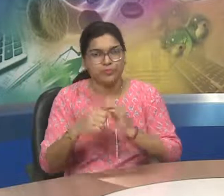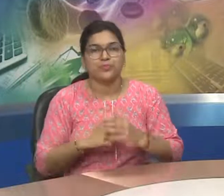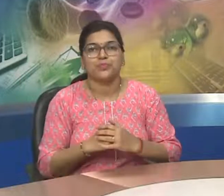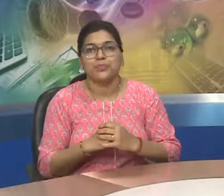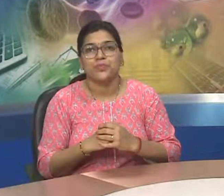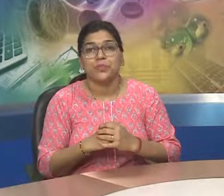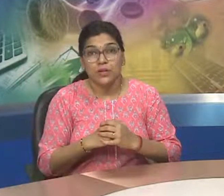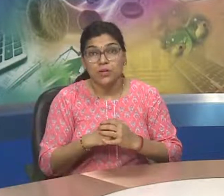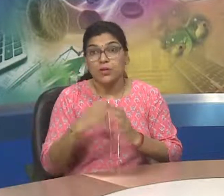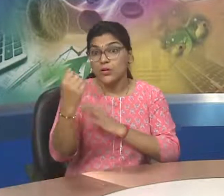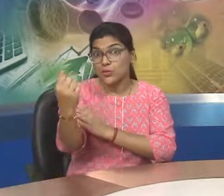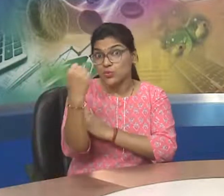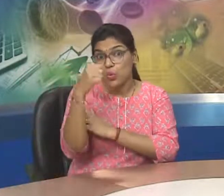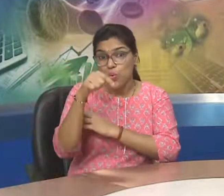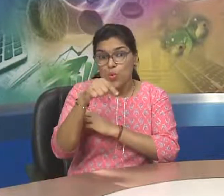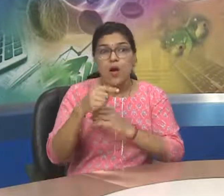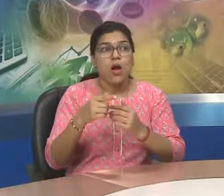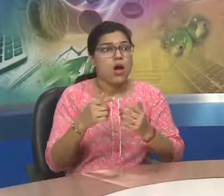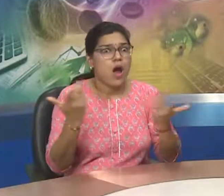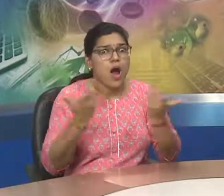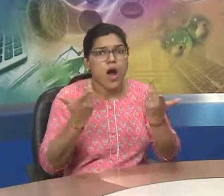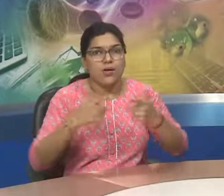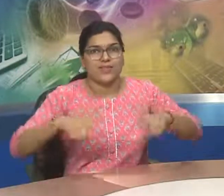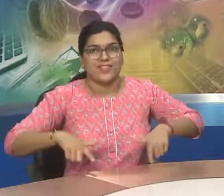Sunlight provides energy.